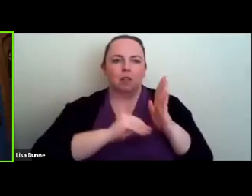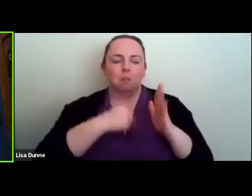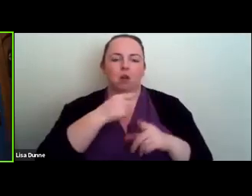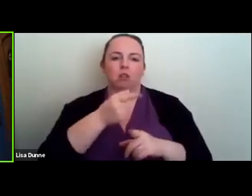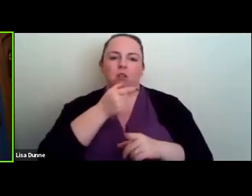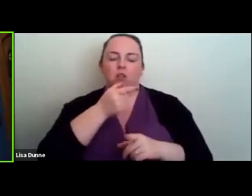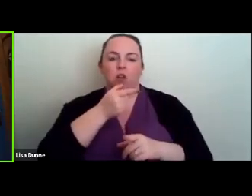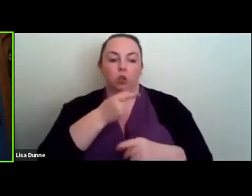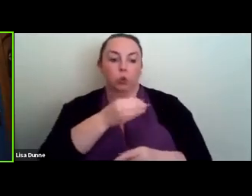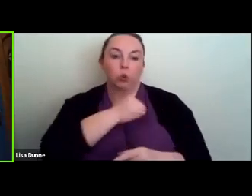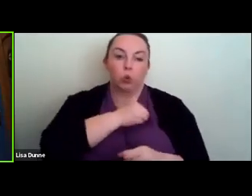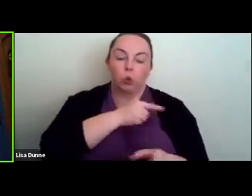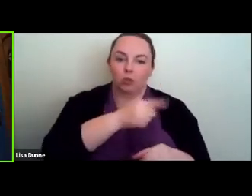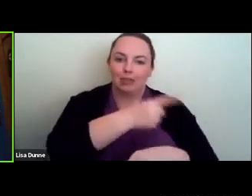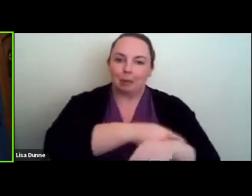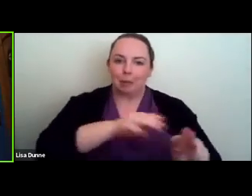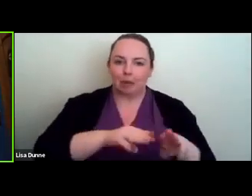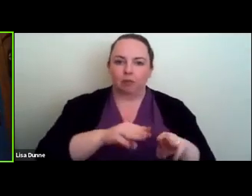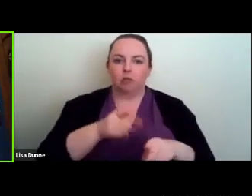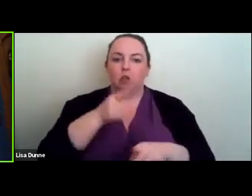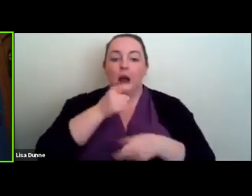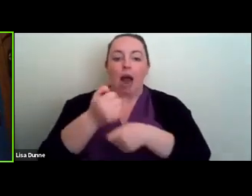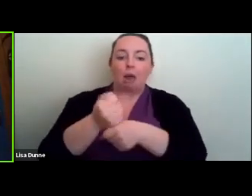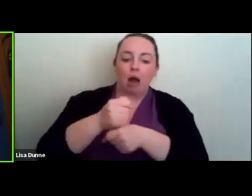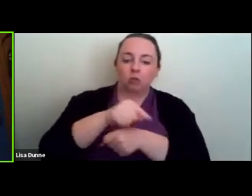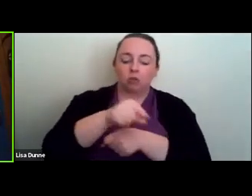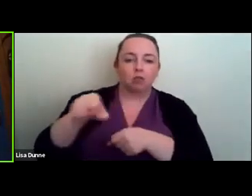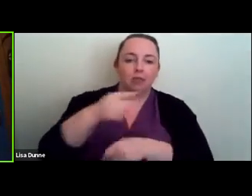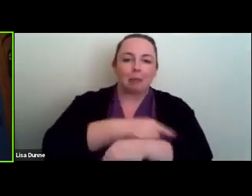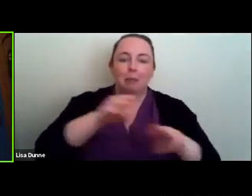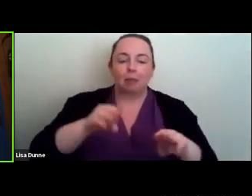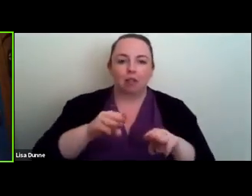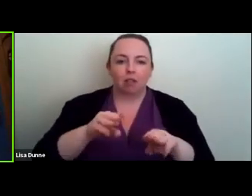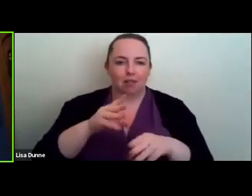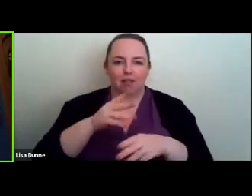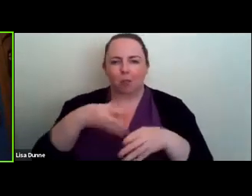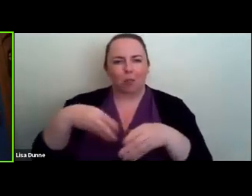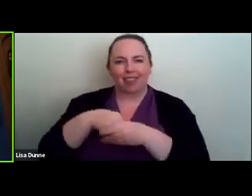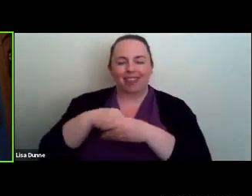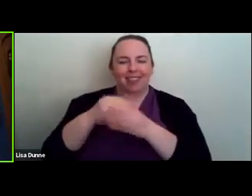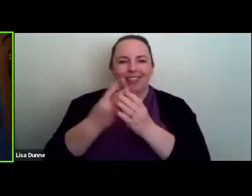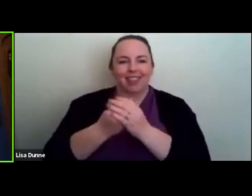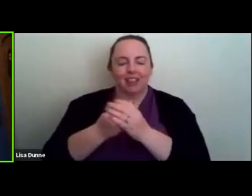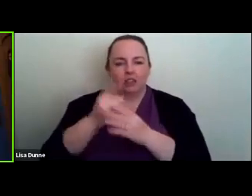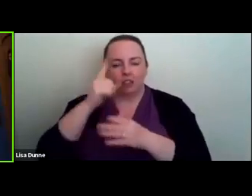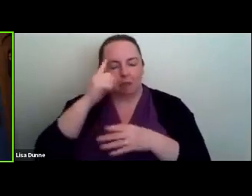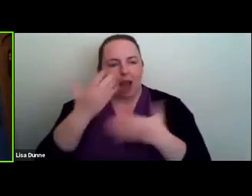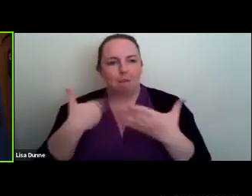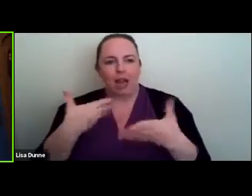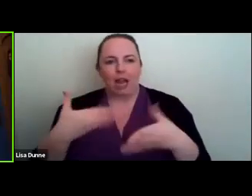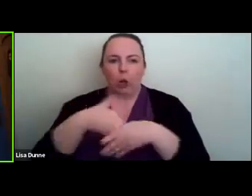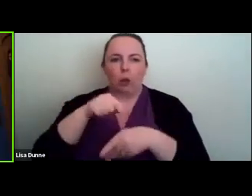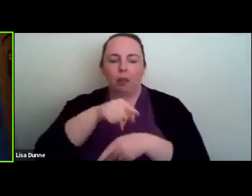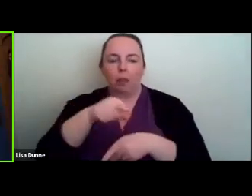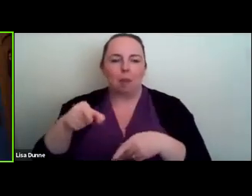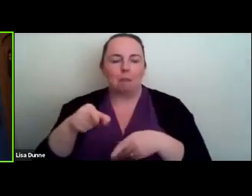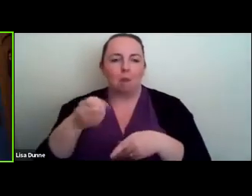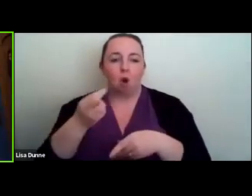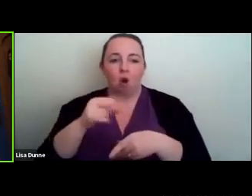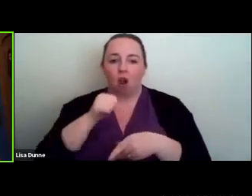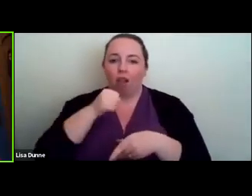and with disabled people, and in particular, how we treat them and insert them, or include them, or lack thereof within our